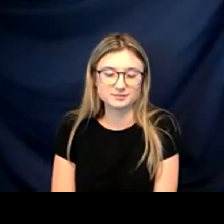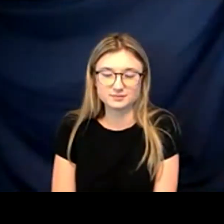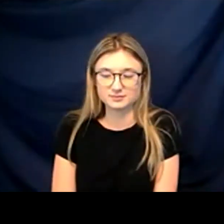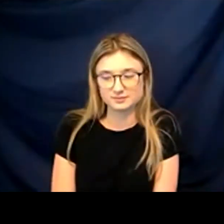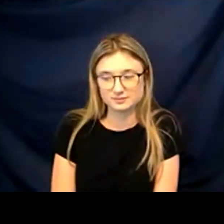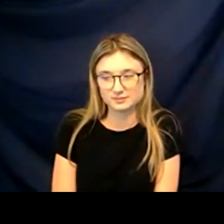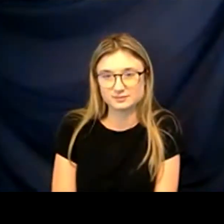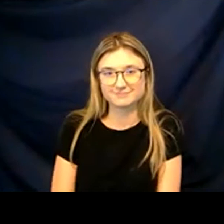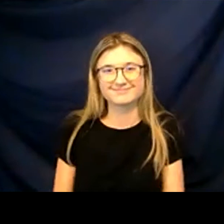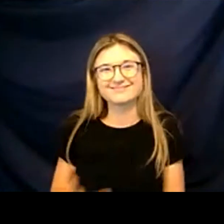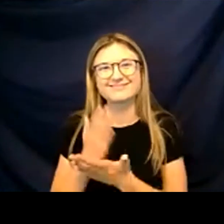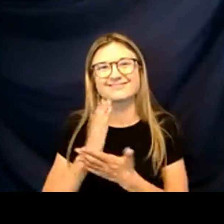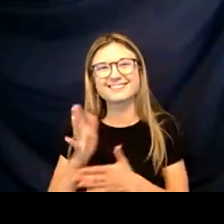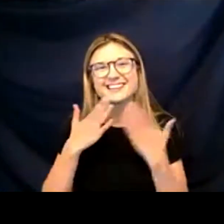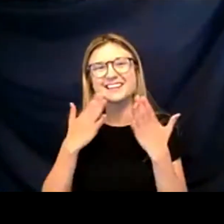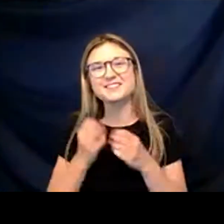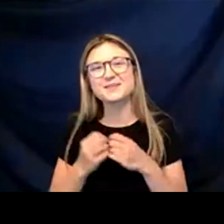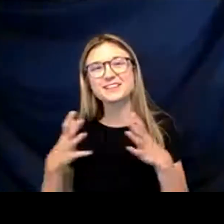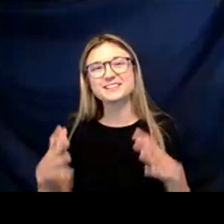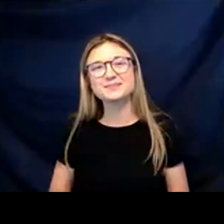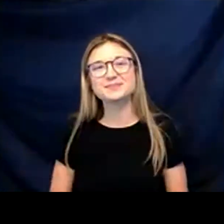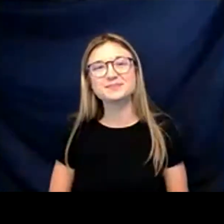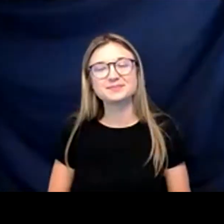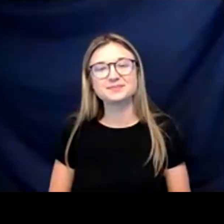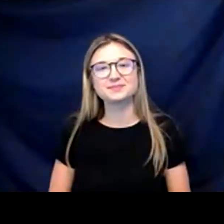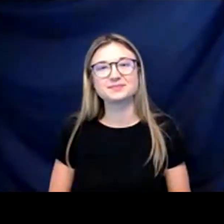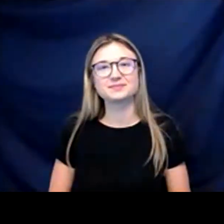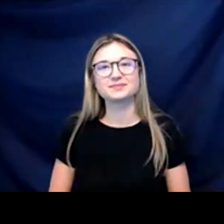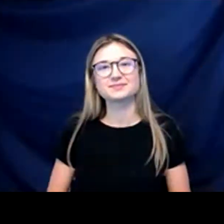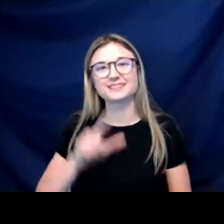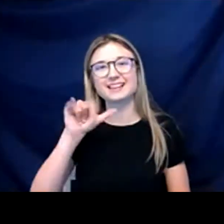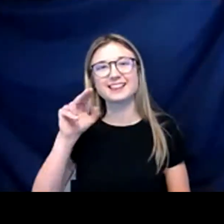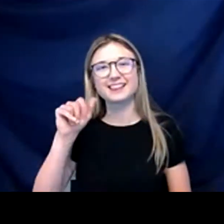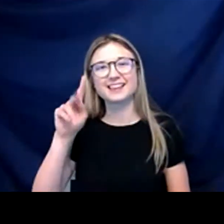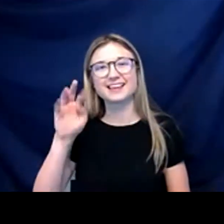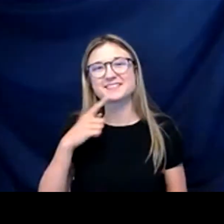All right, well, thank you so much. Thank you.